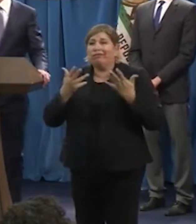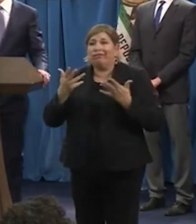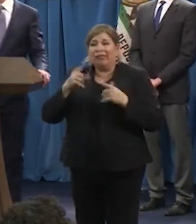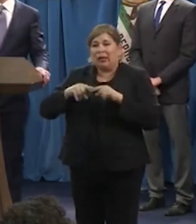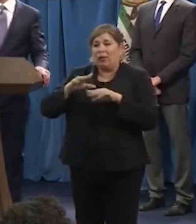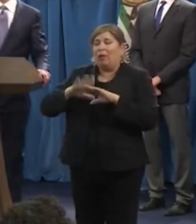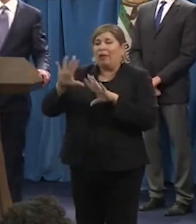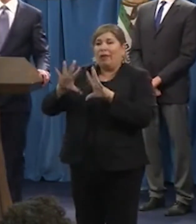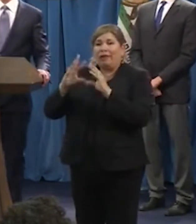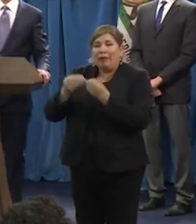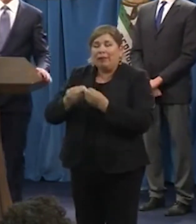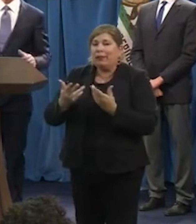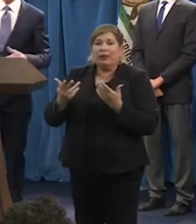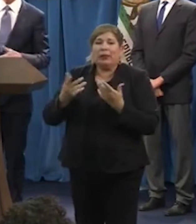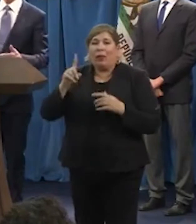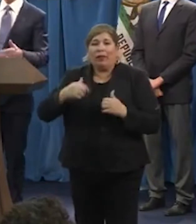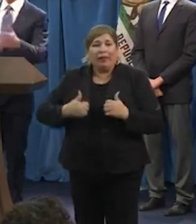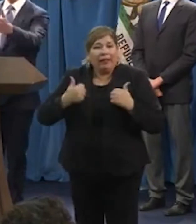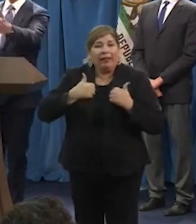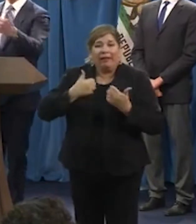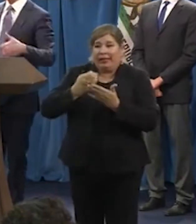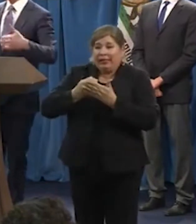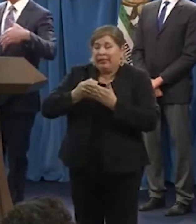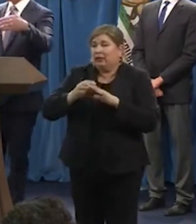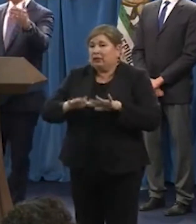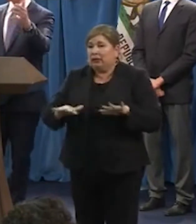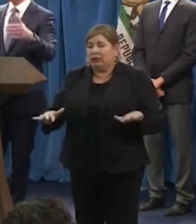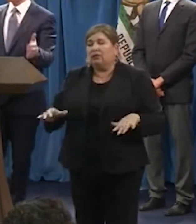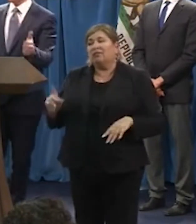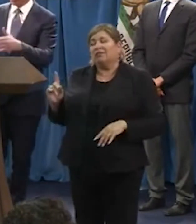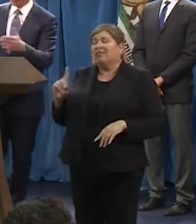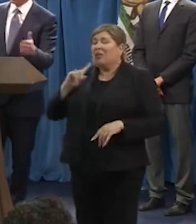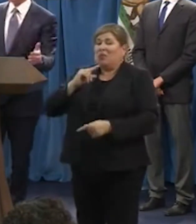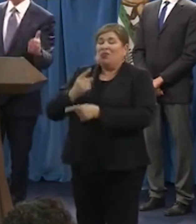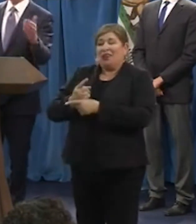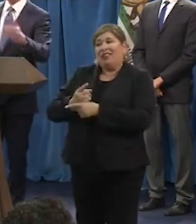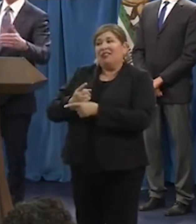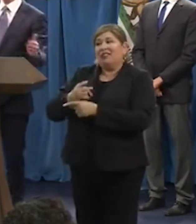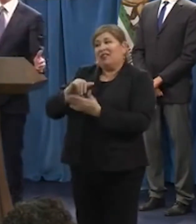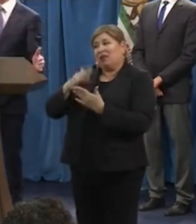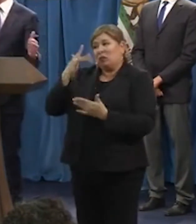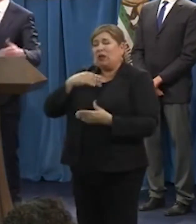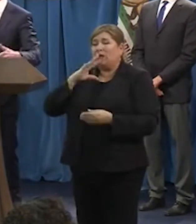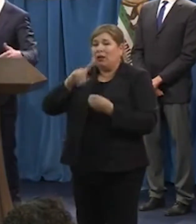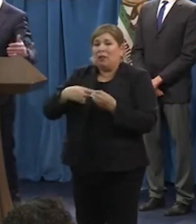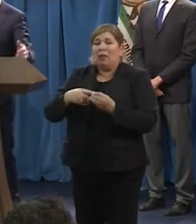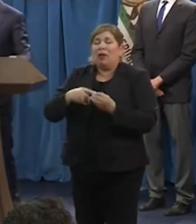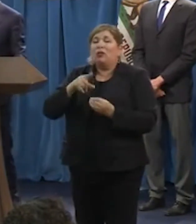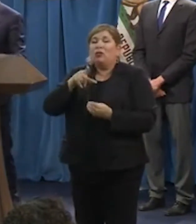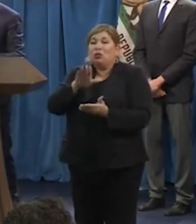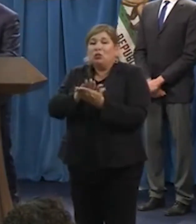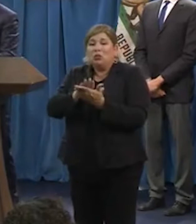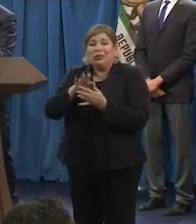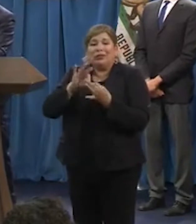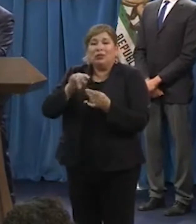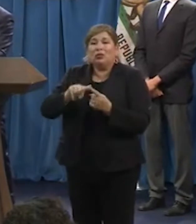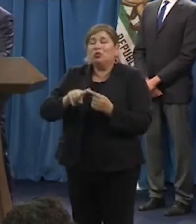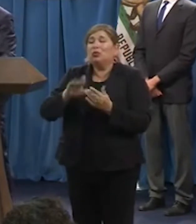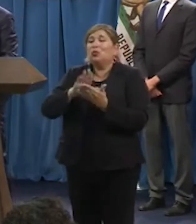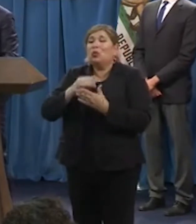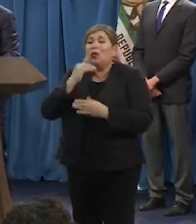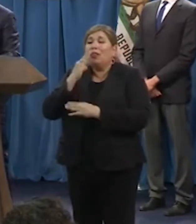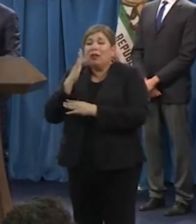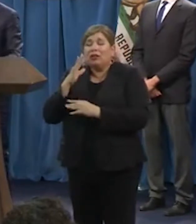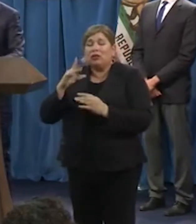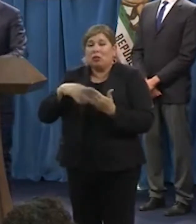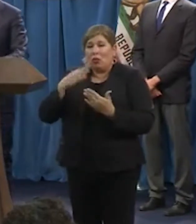their family makeup, where they live. All the above, and that's why I referenced in relationship to the school's school lunch program as a proxy for that point